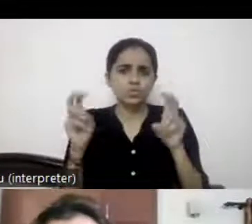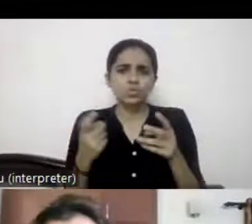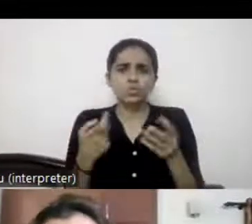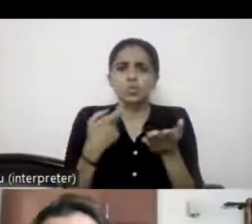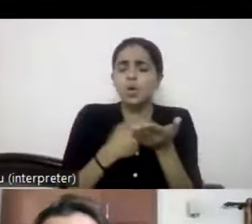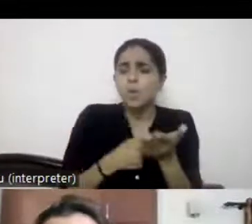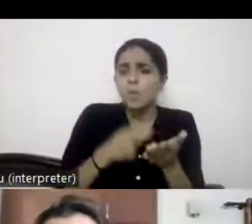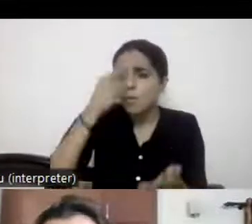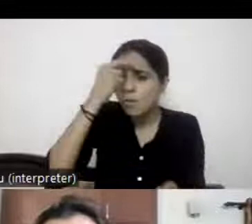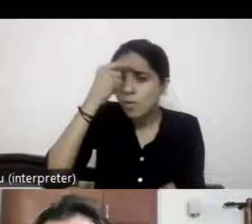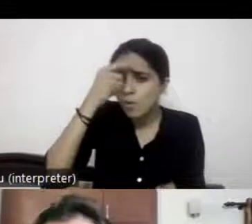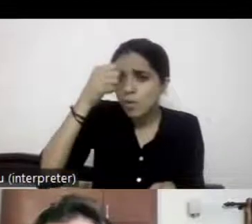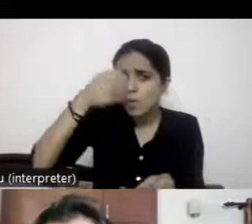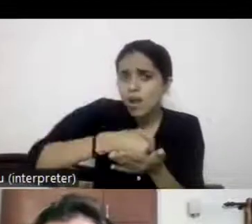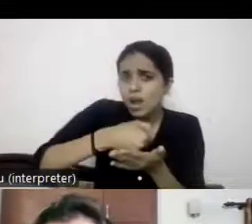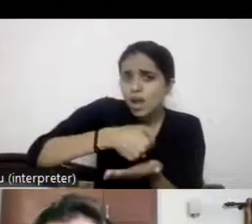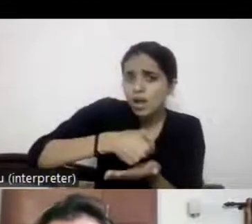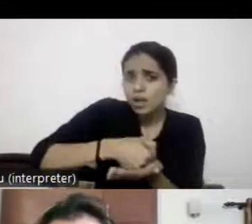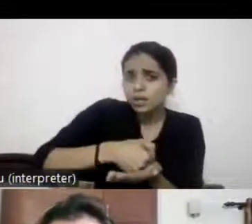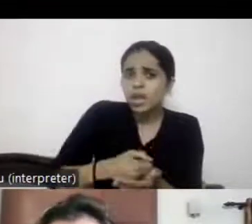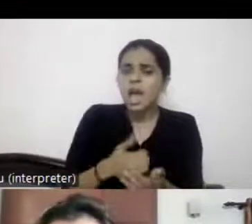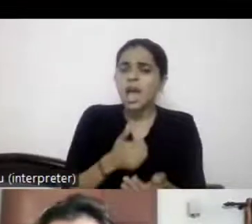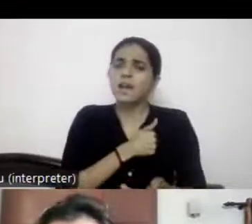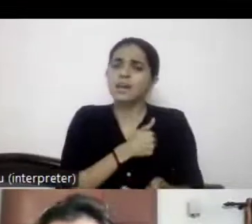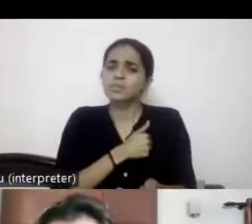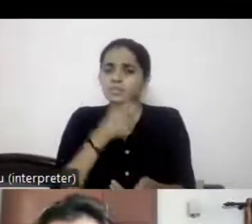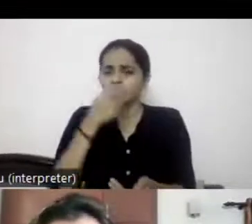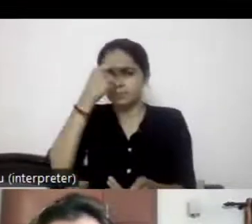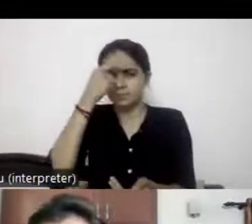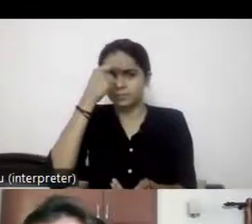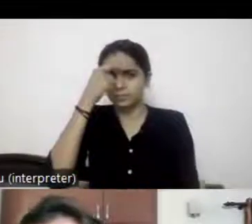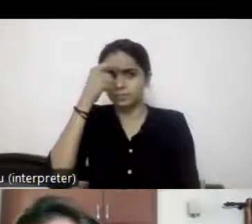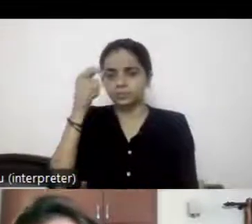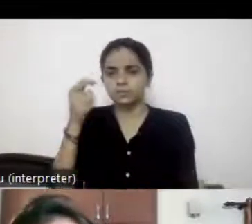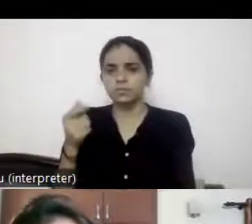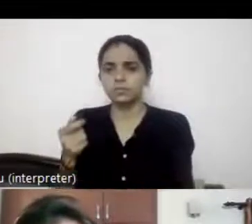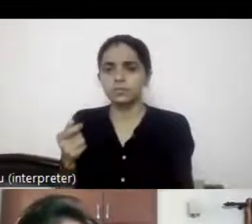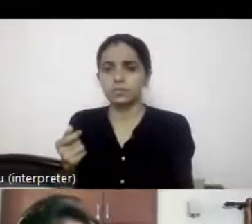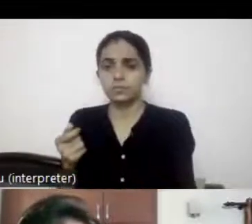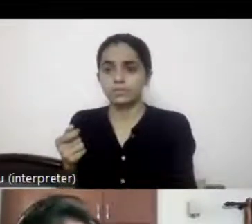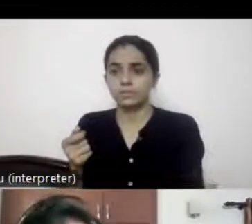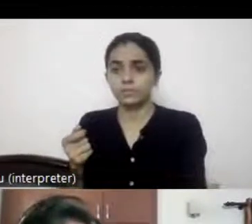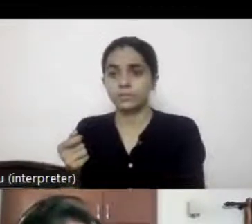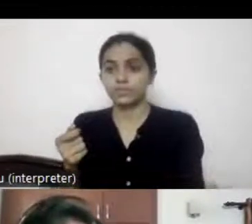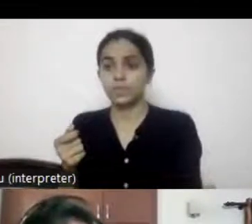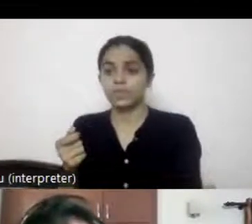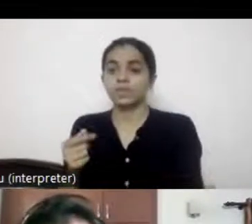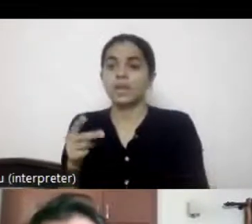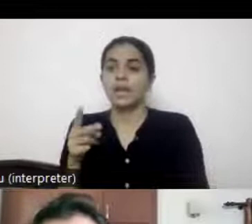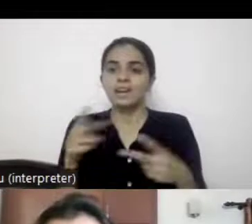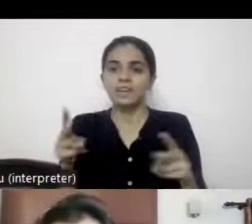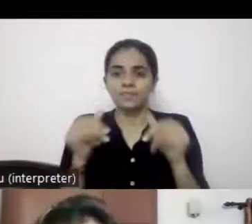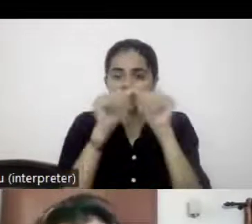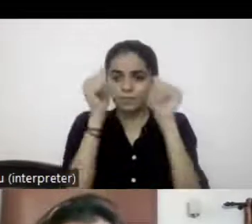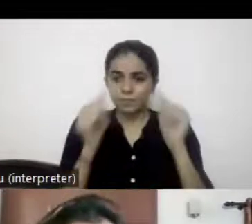of discriminatory attitudes towards people with disabilities, and she talked about different models of disability